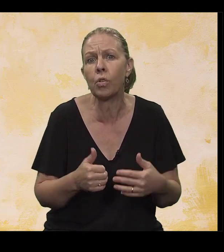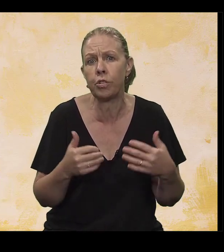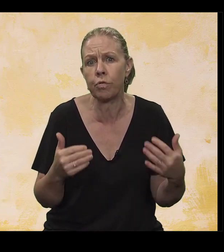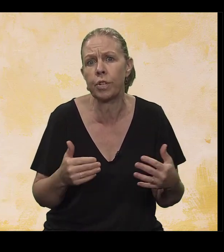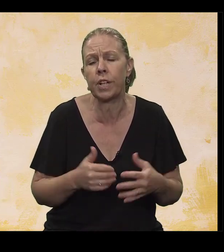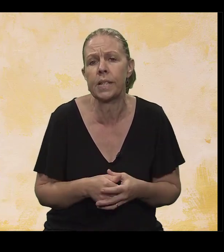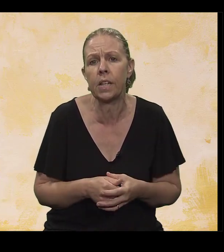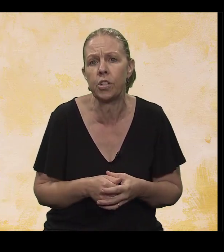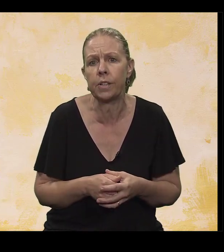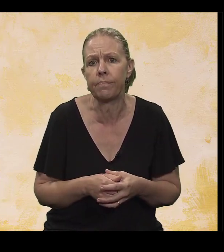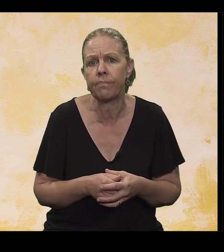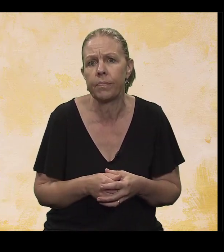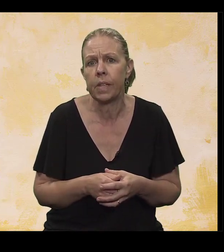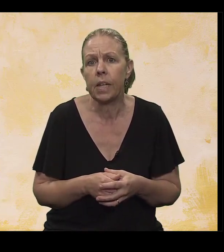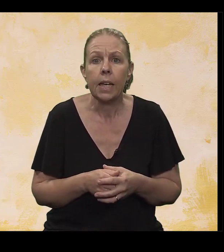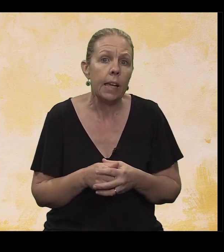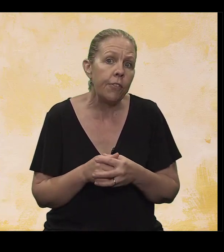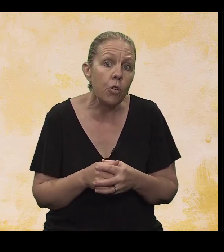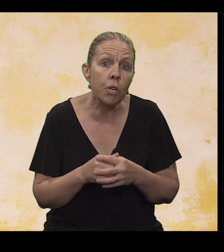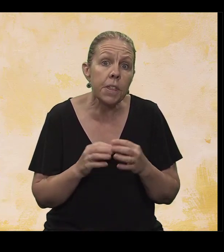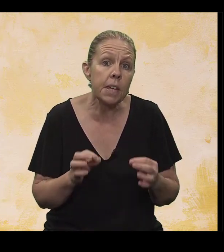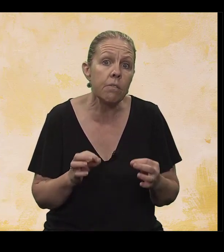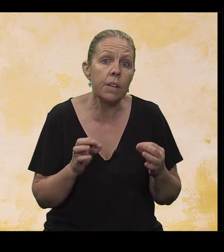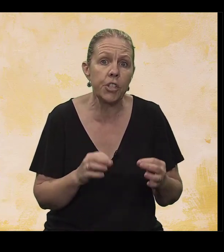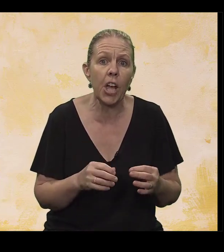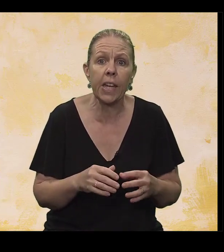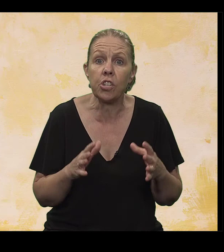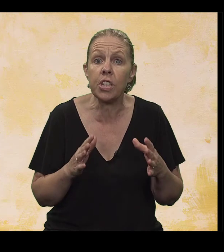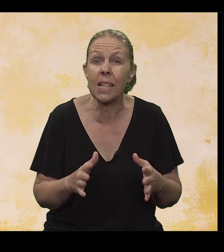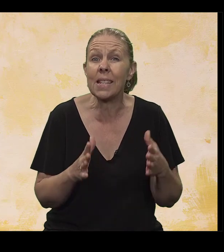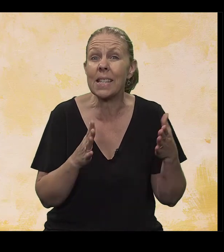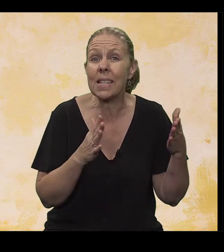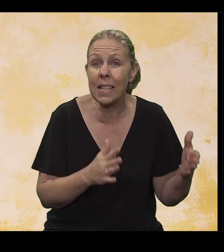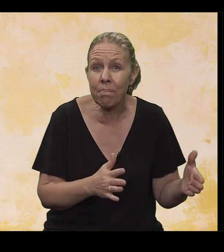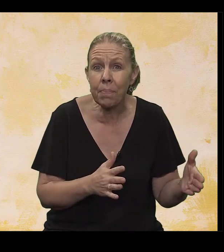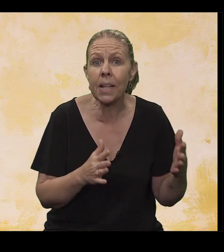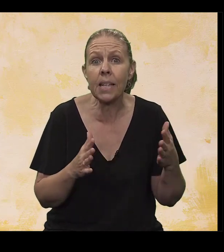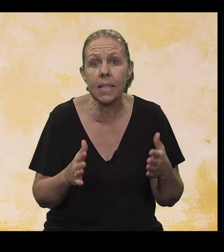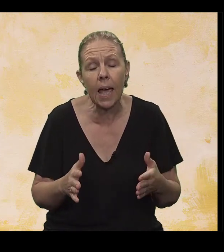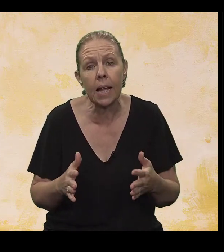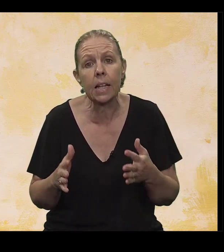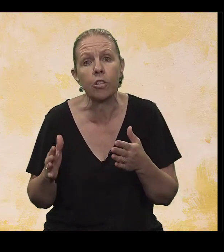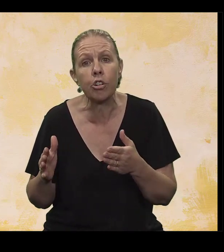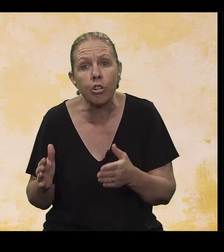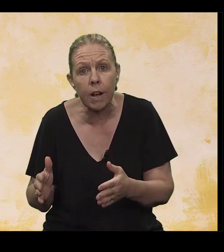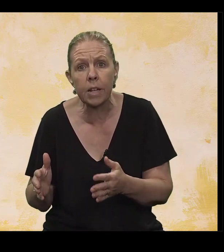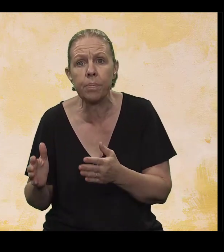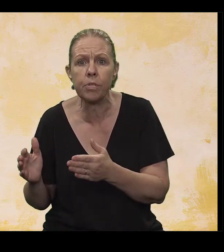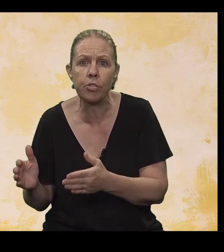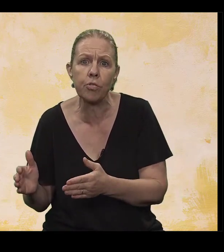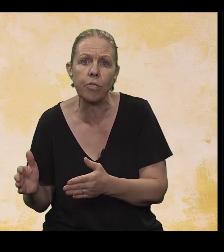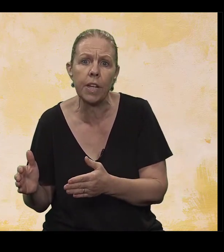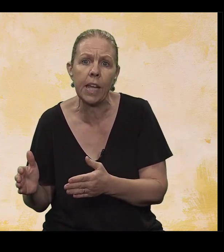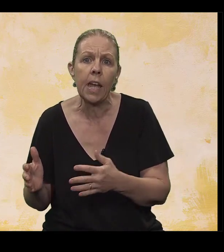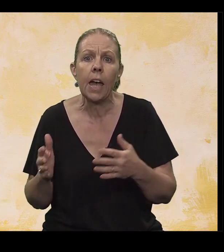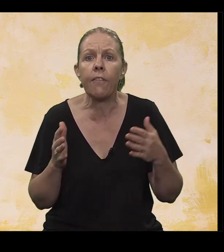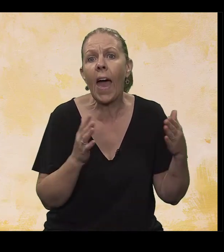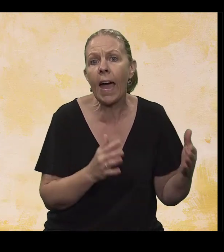your organisation. If your theory of change doesn't simply tell a credible story of how